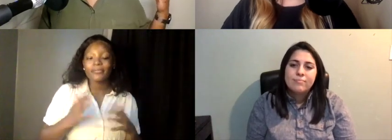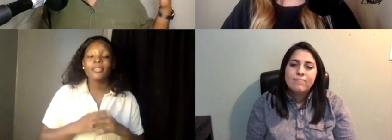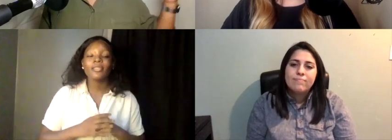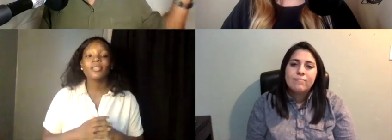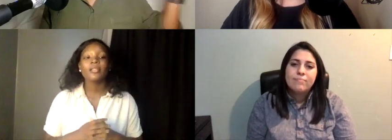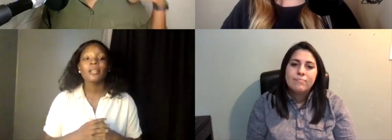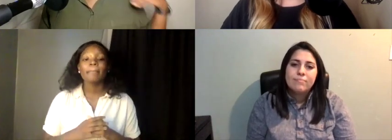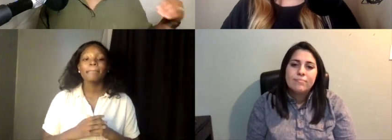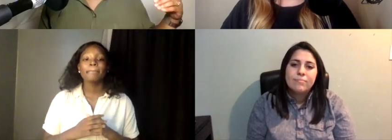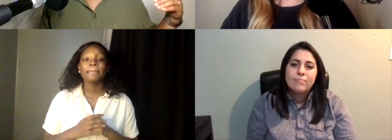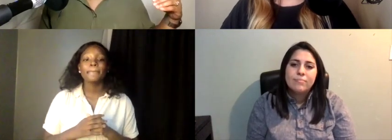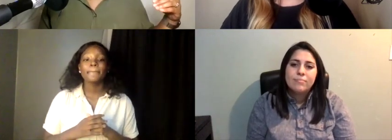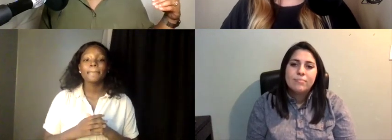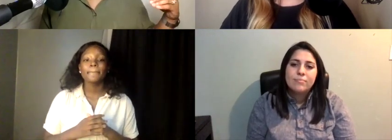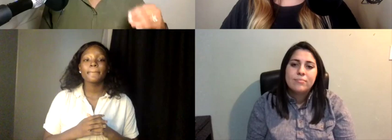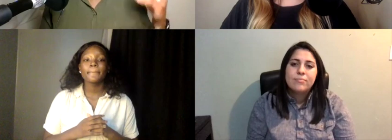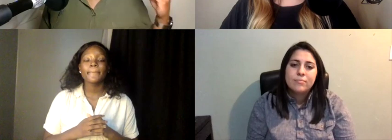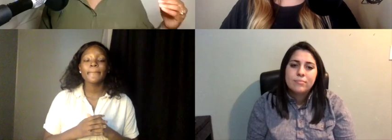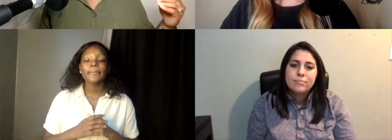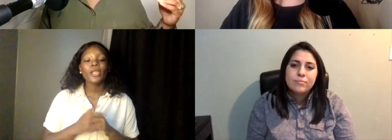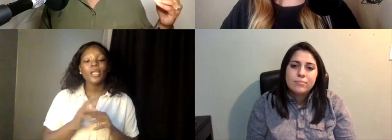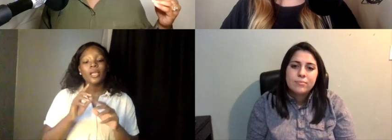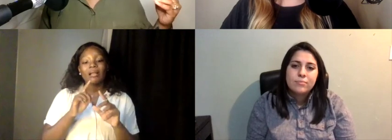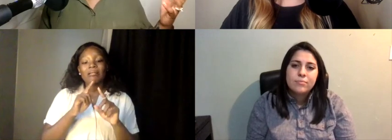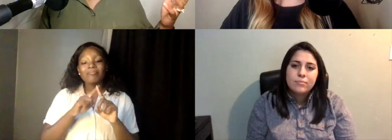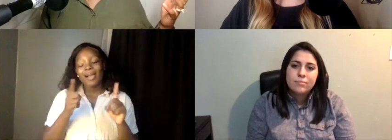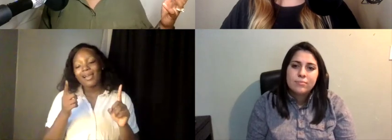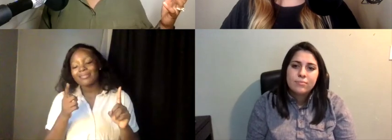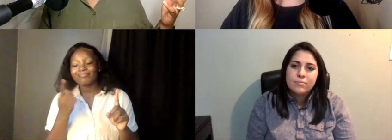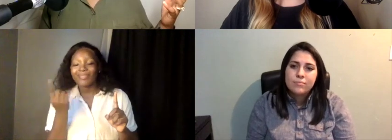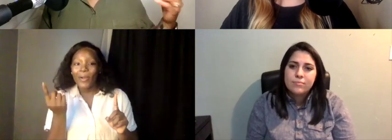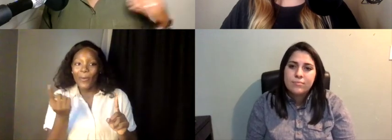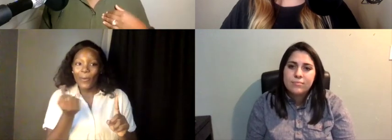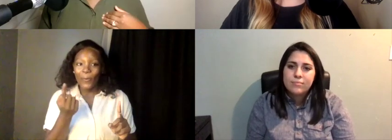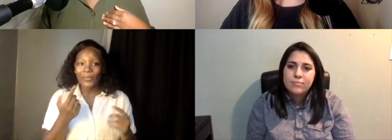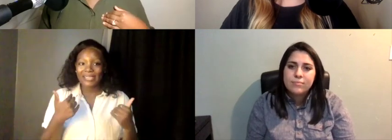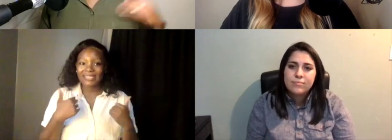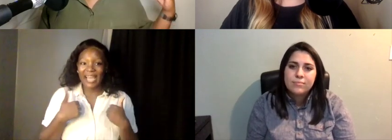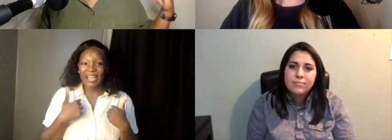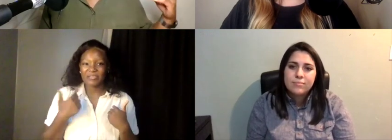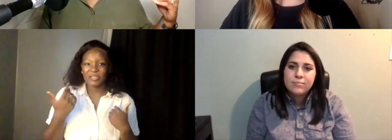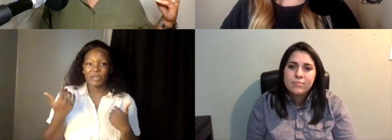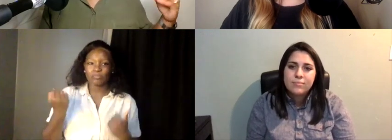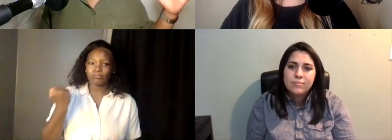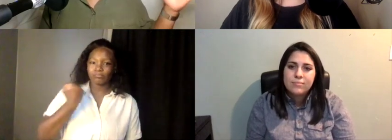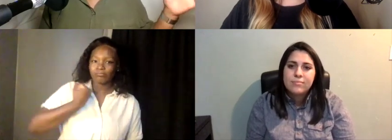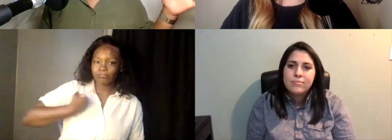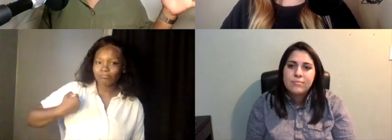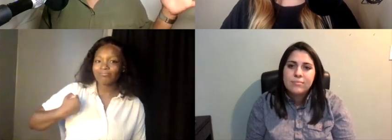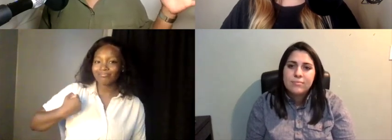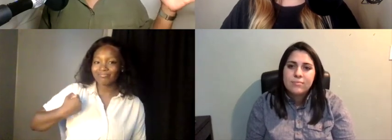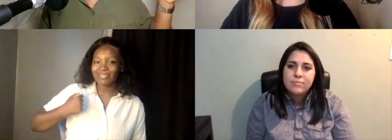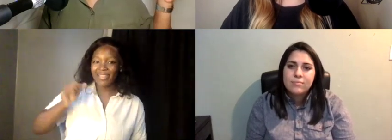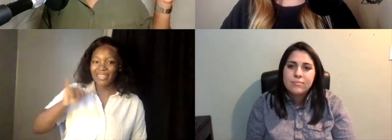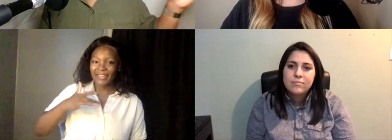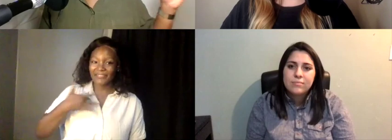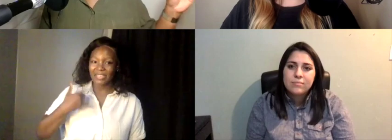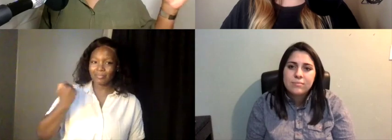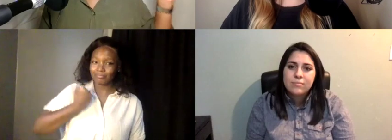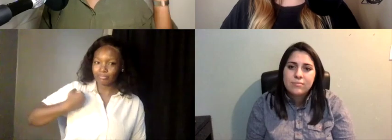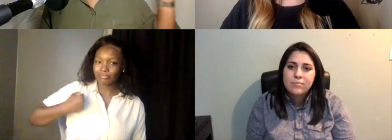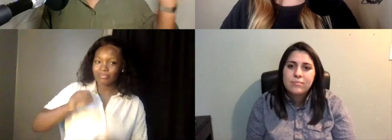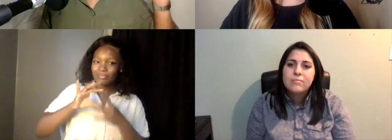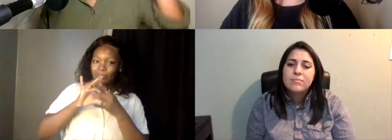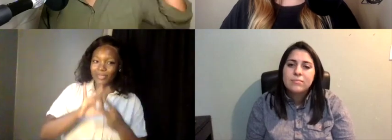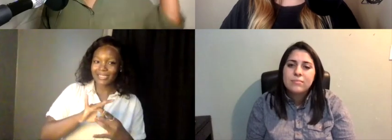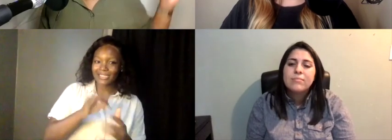like, have that kind of thicker skin about it, because first of all, I am a Black woman in America, and, like, things don't just,